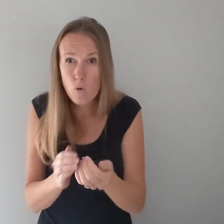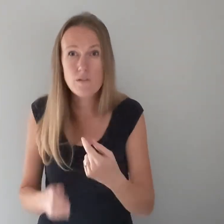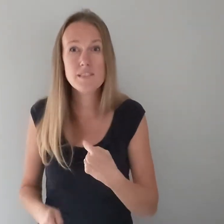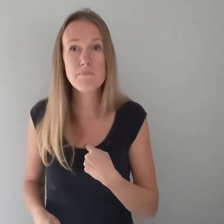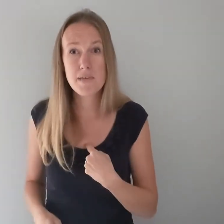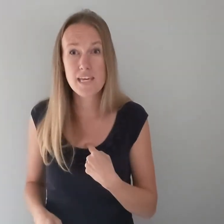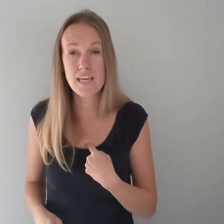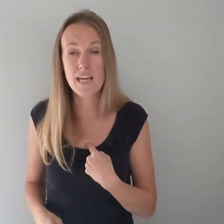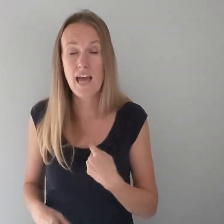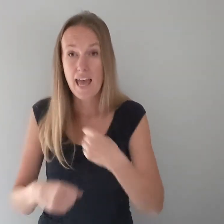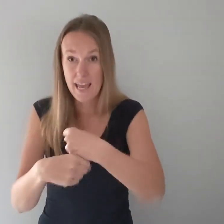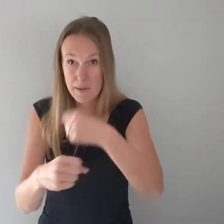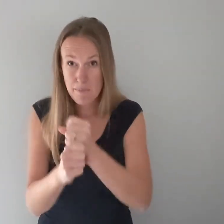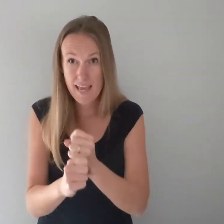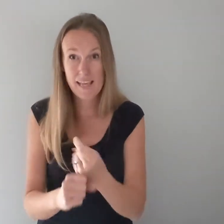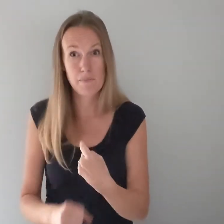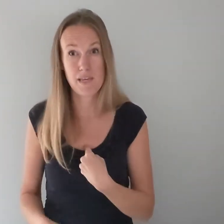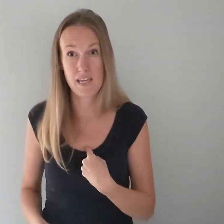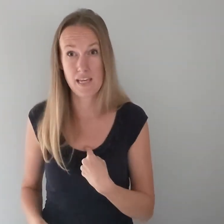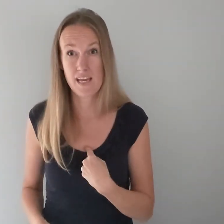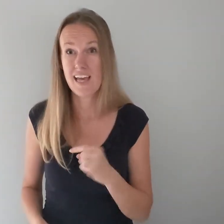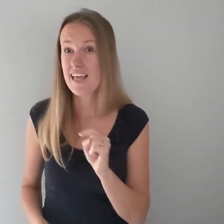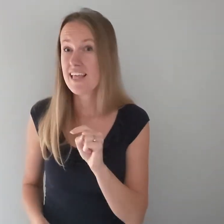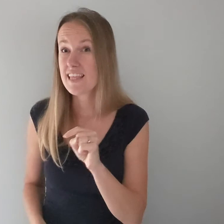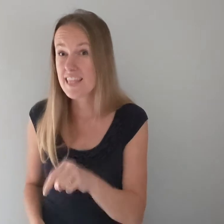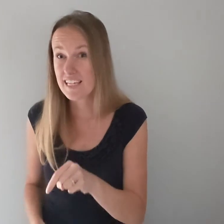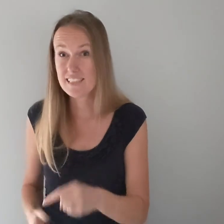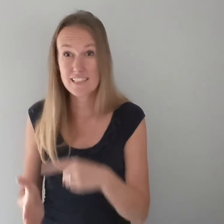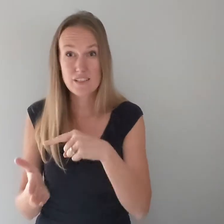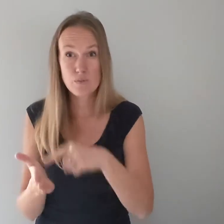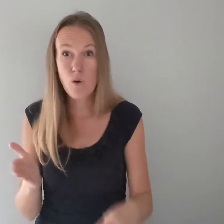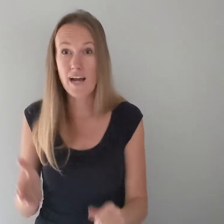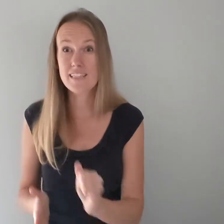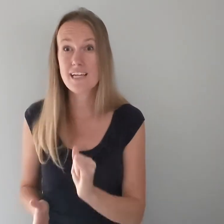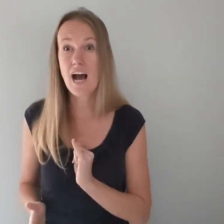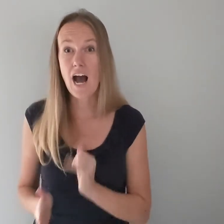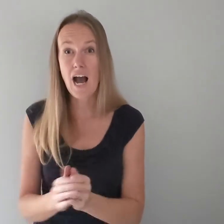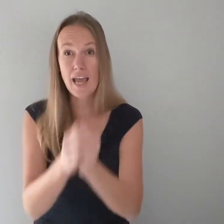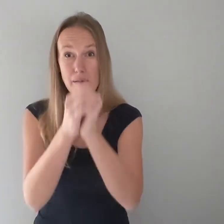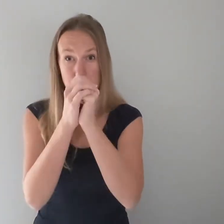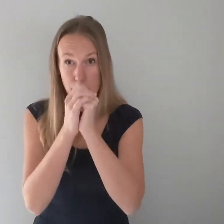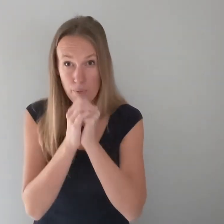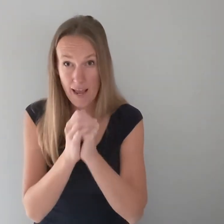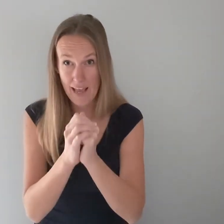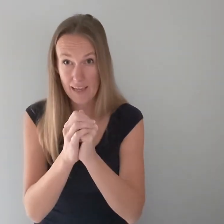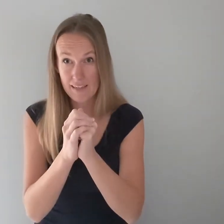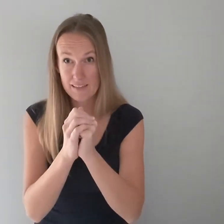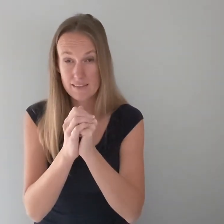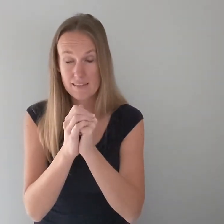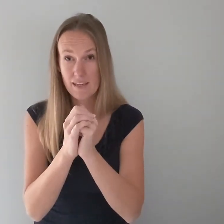Mold me and make me. This is what I pray. Okay, or you